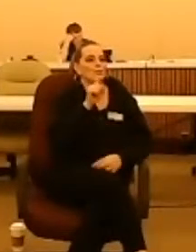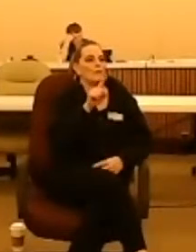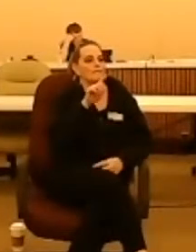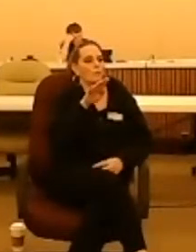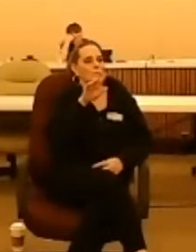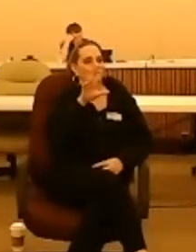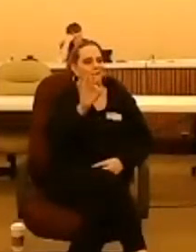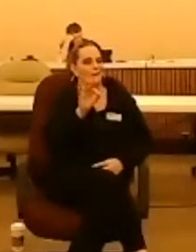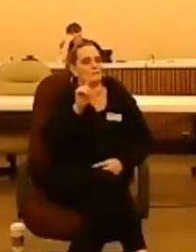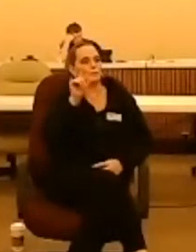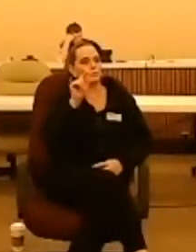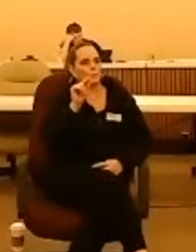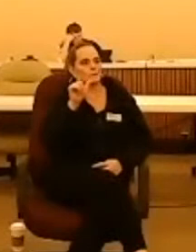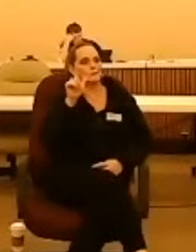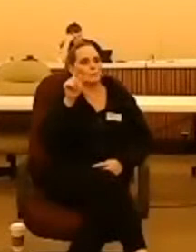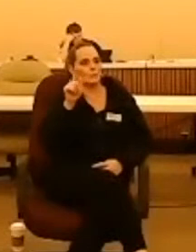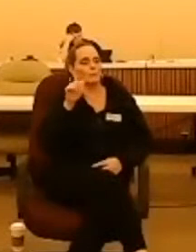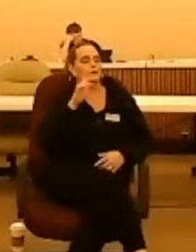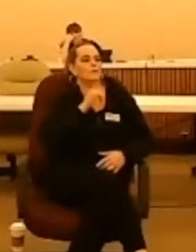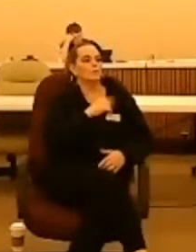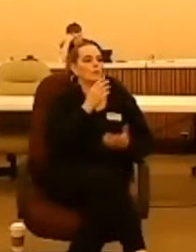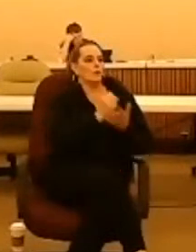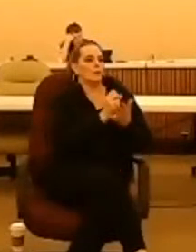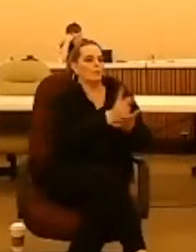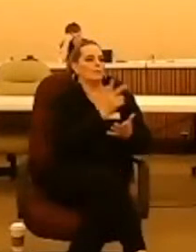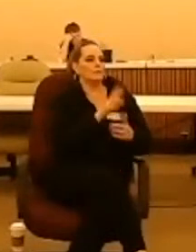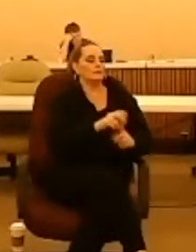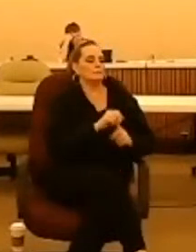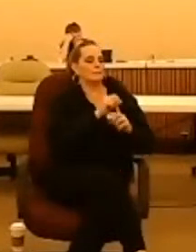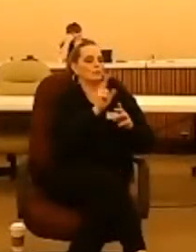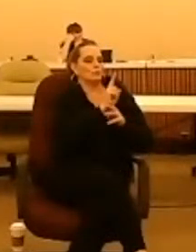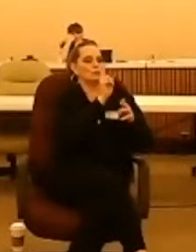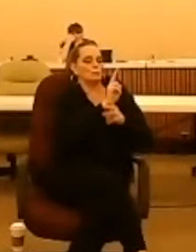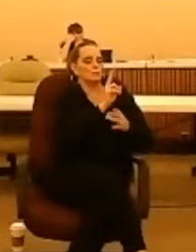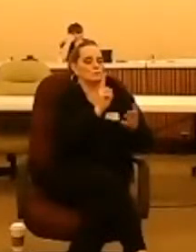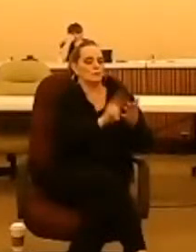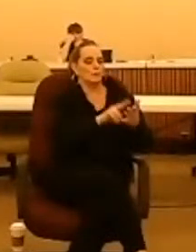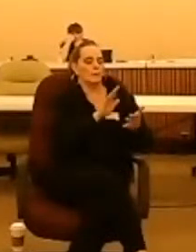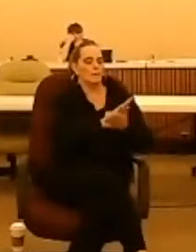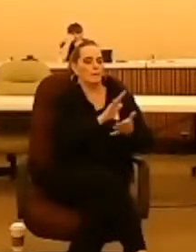11-149, 2021, to approve a special use permit number